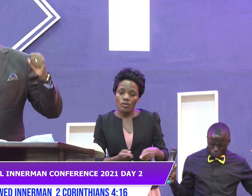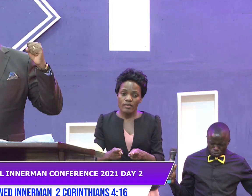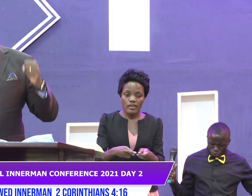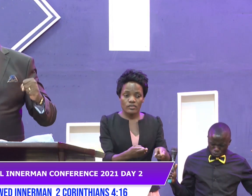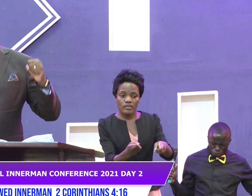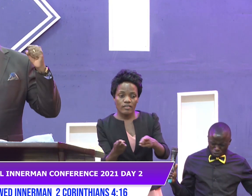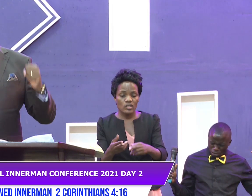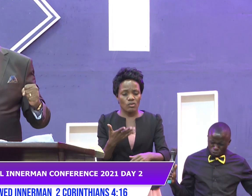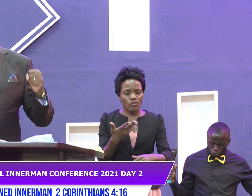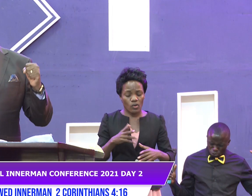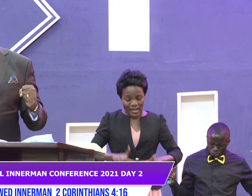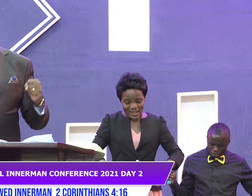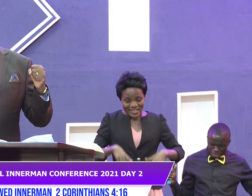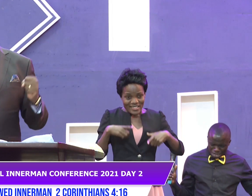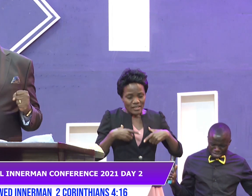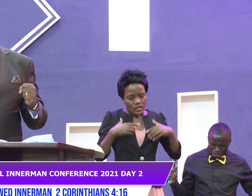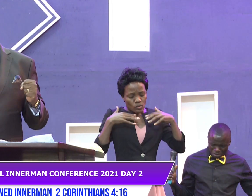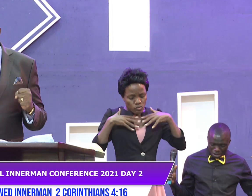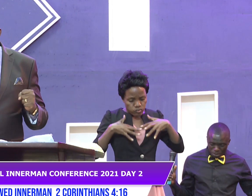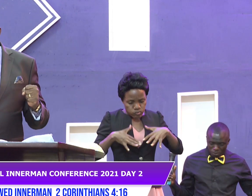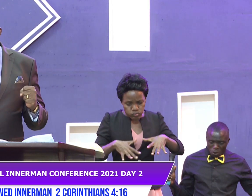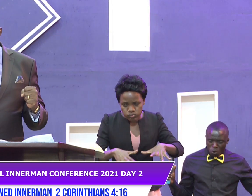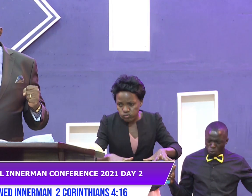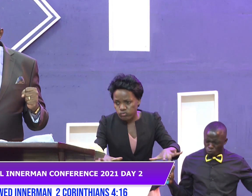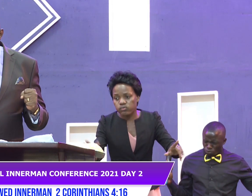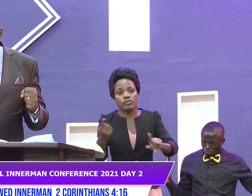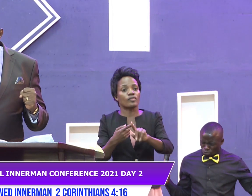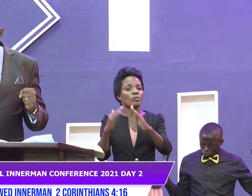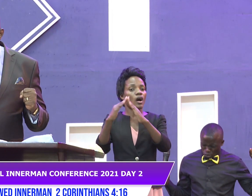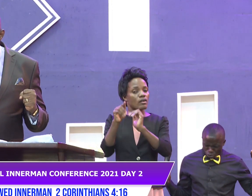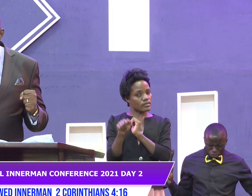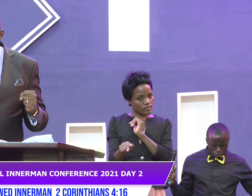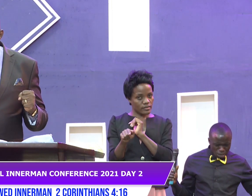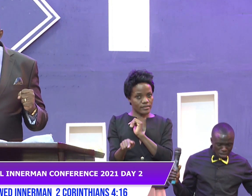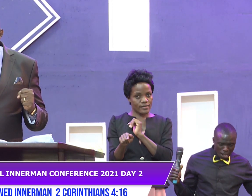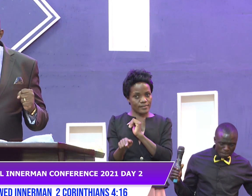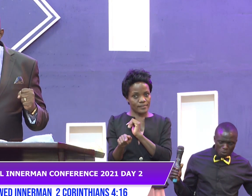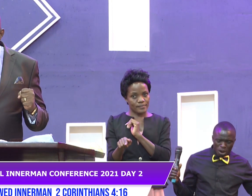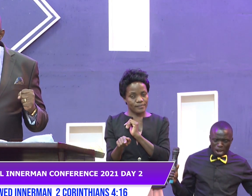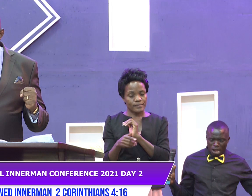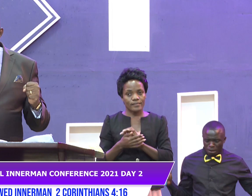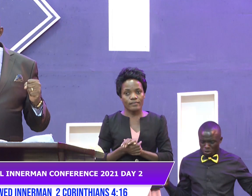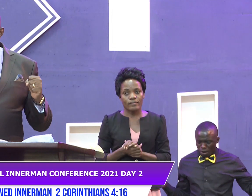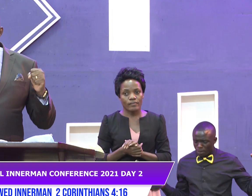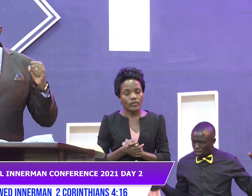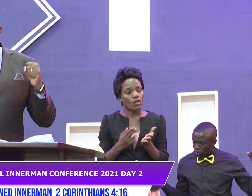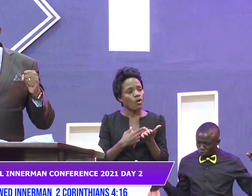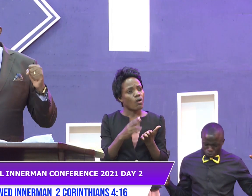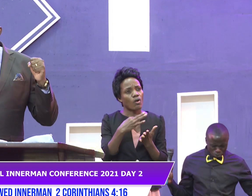prayer. And I ask of the streams of prayer to flow